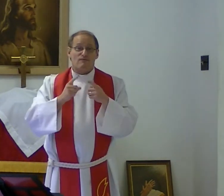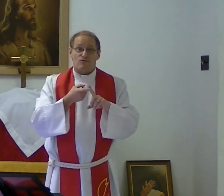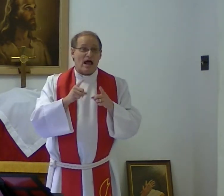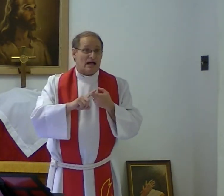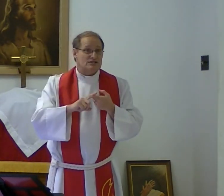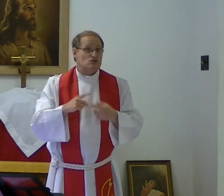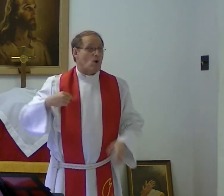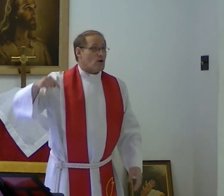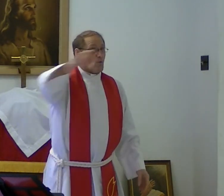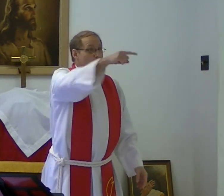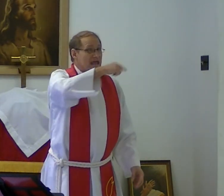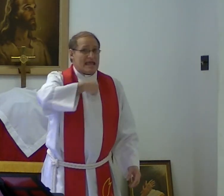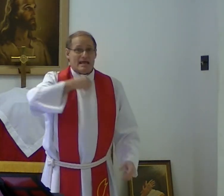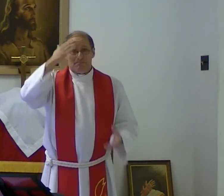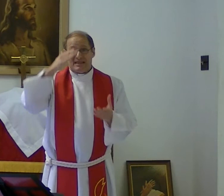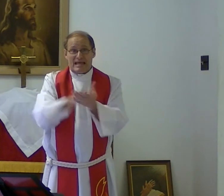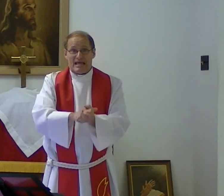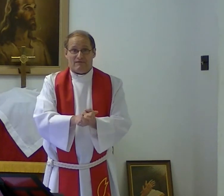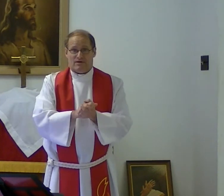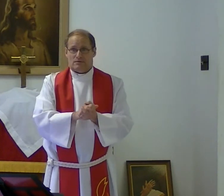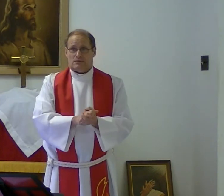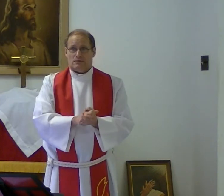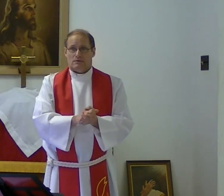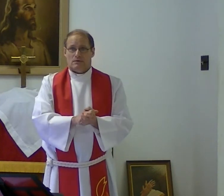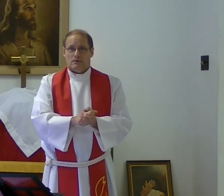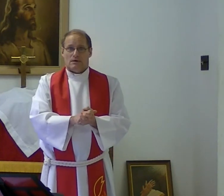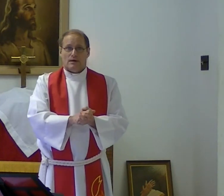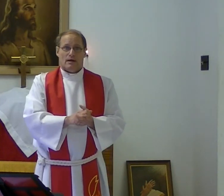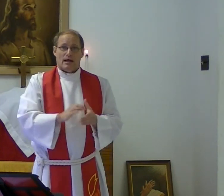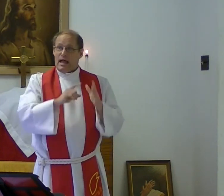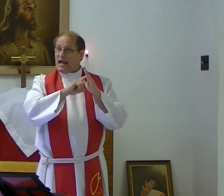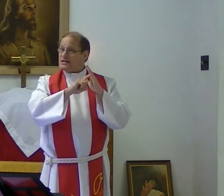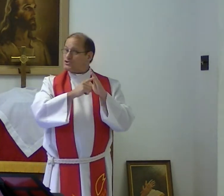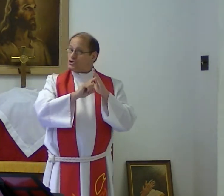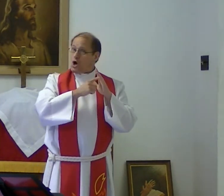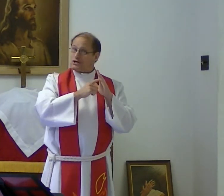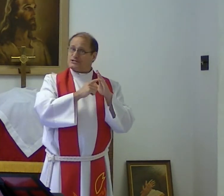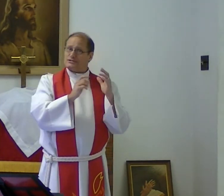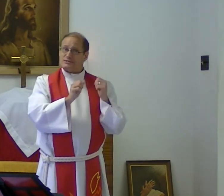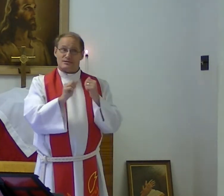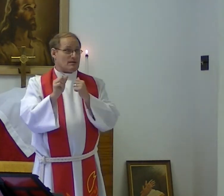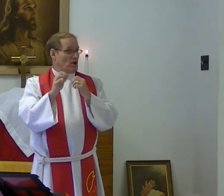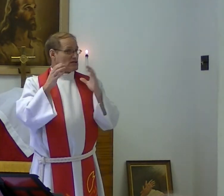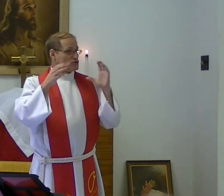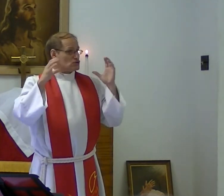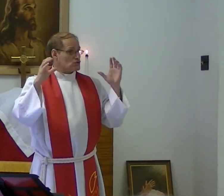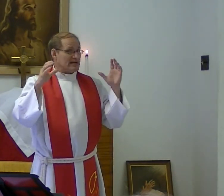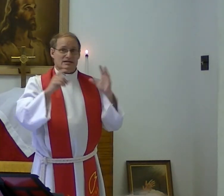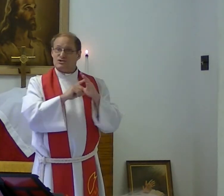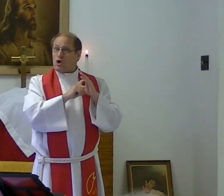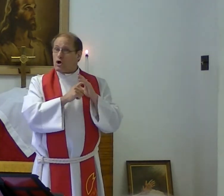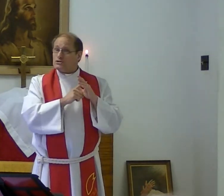friends what we believe. And it starts, the Apostles Creed starts,